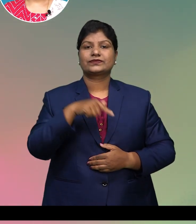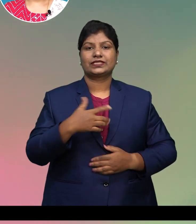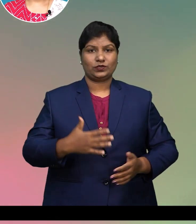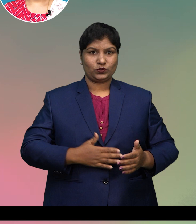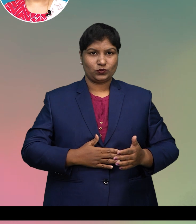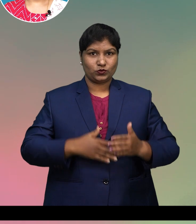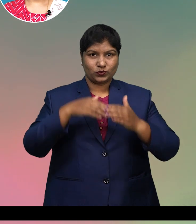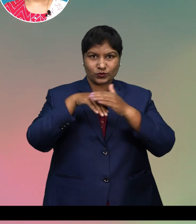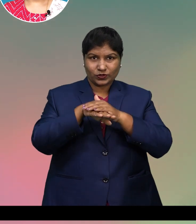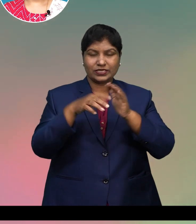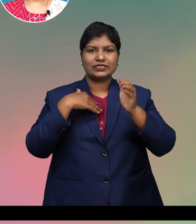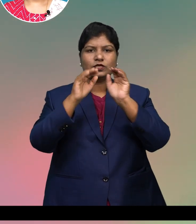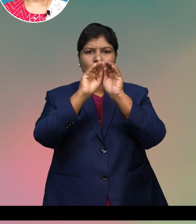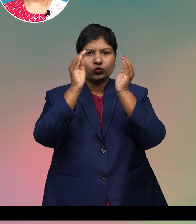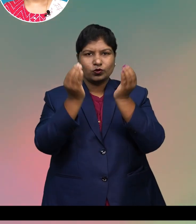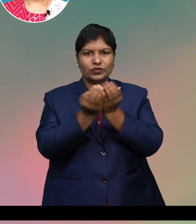uterus,